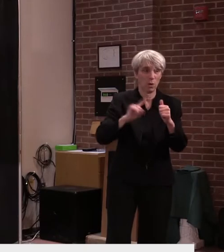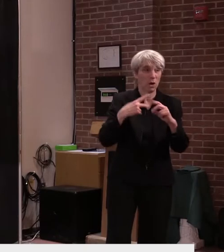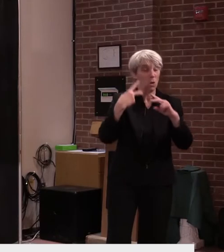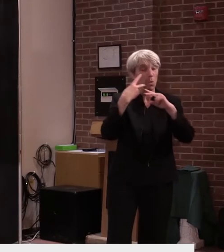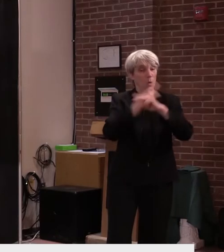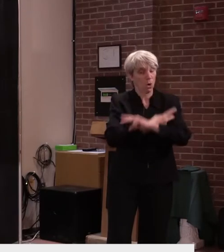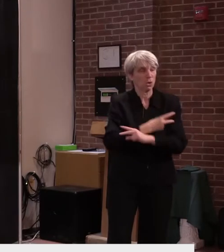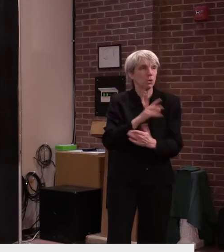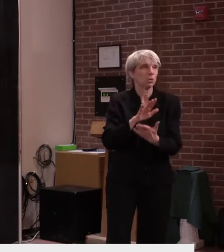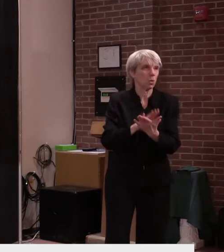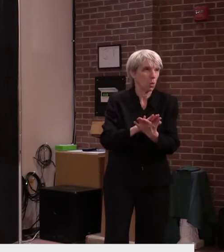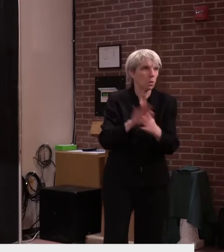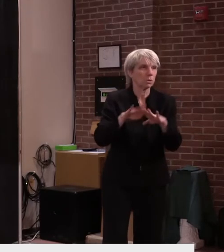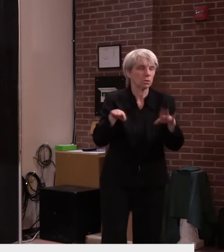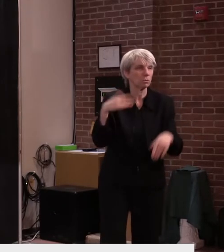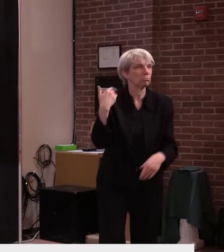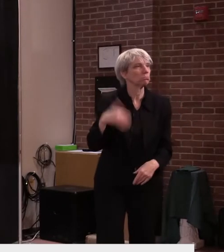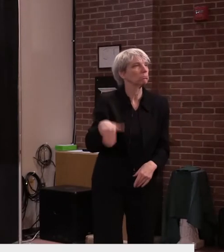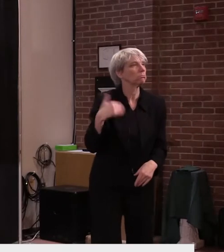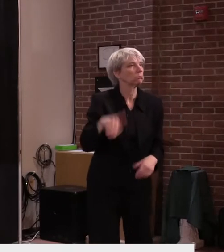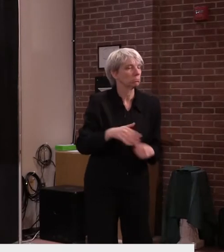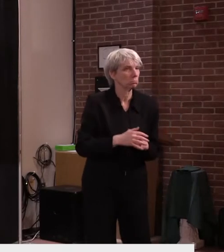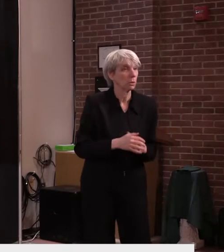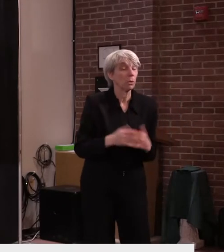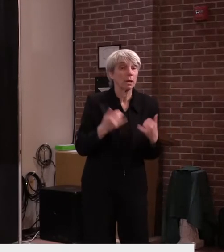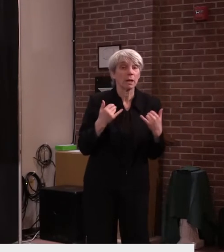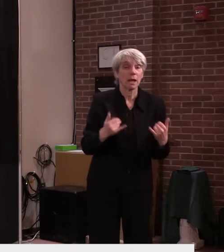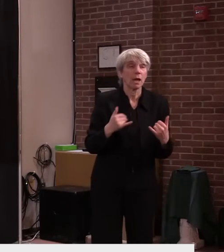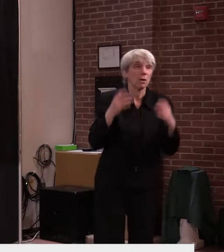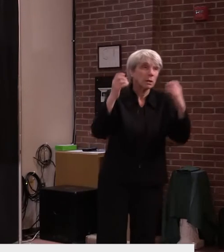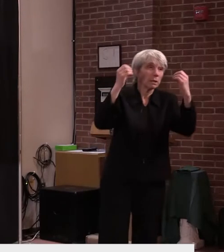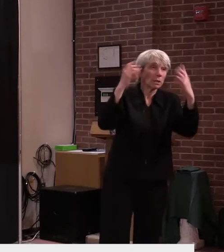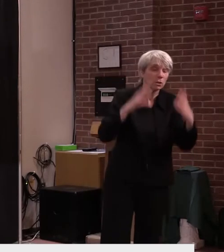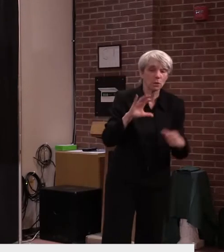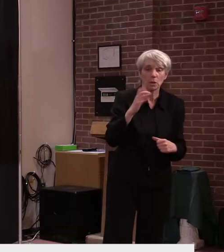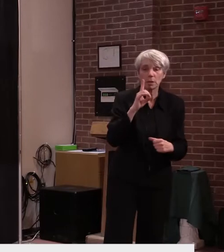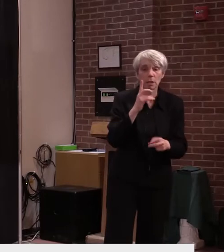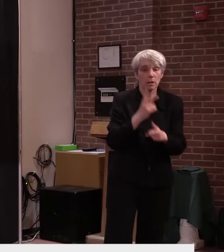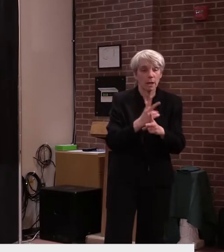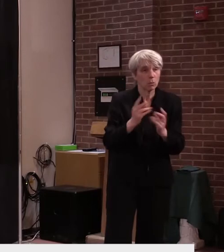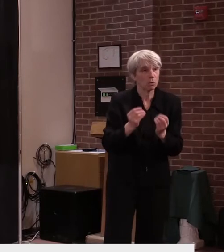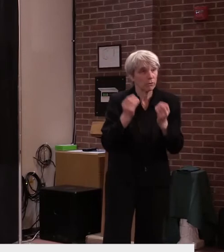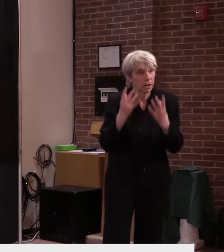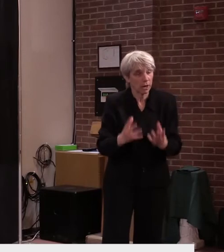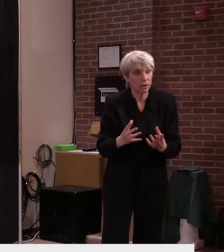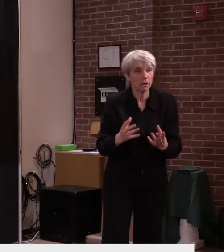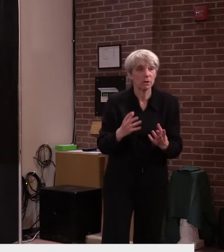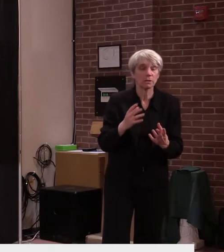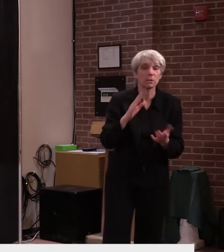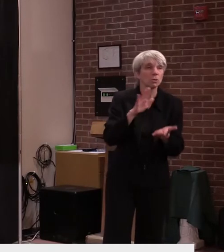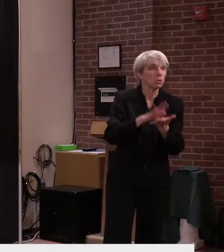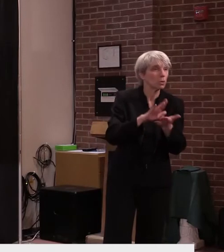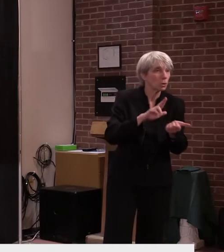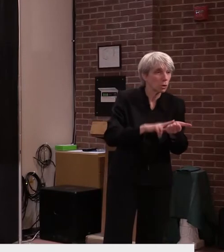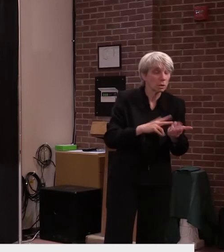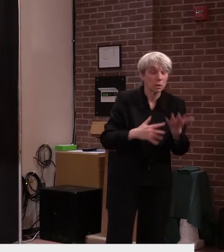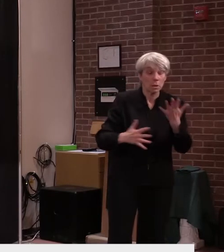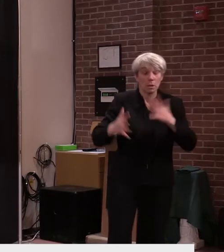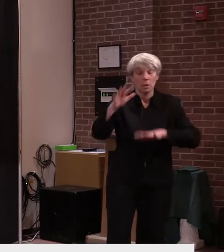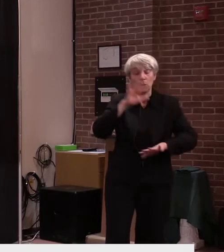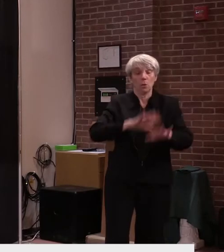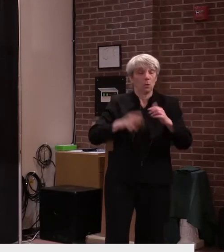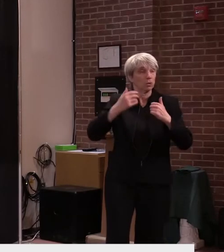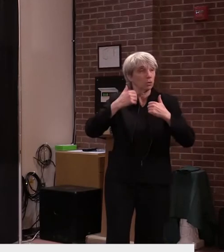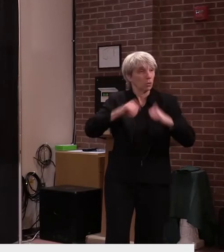times. Educators, childcare providers, child health providers are all trying to manage the needs of